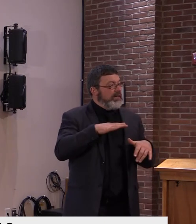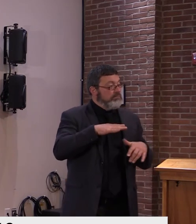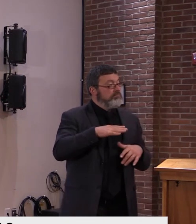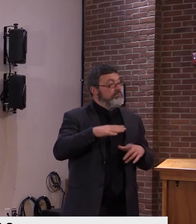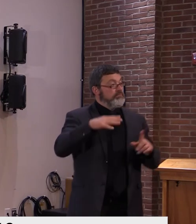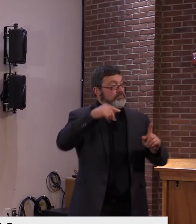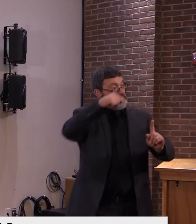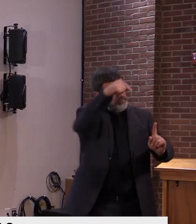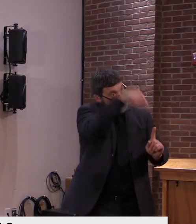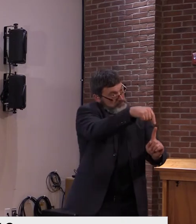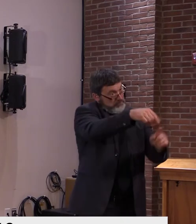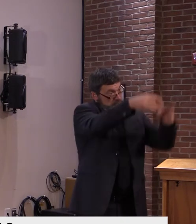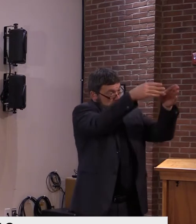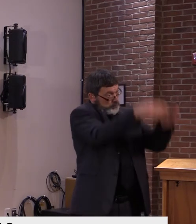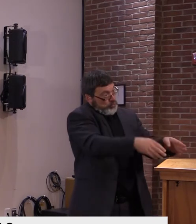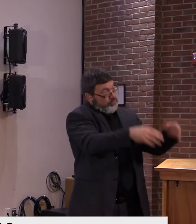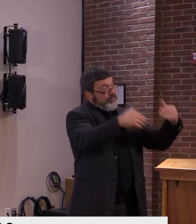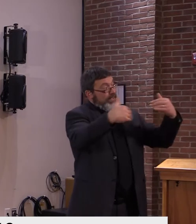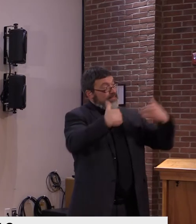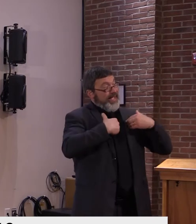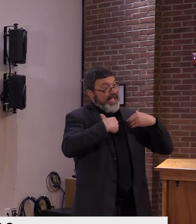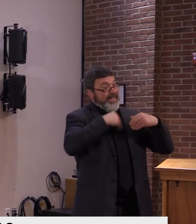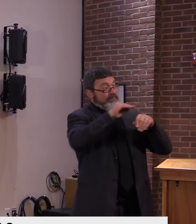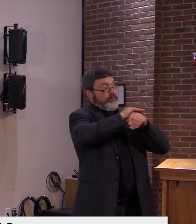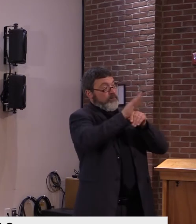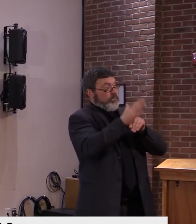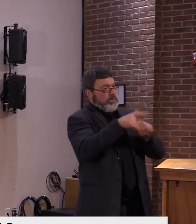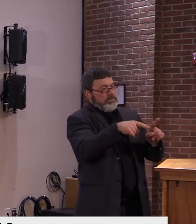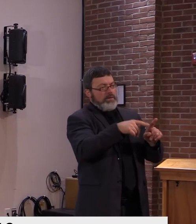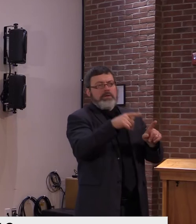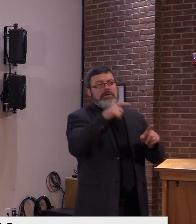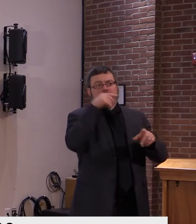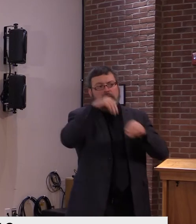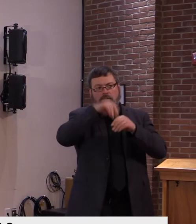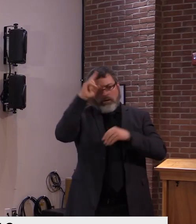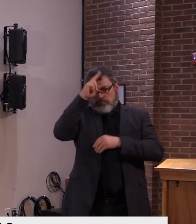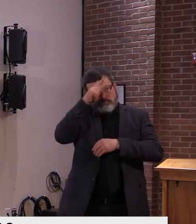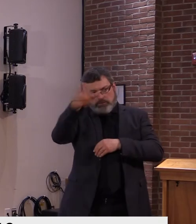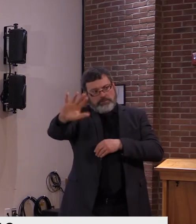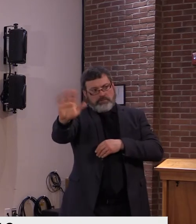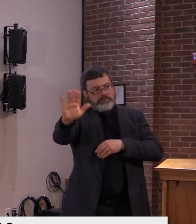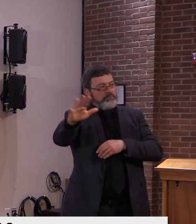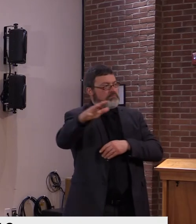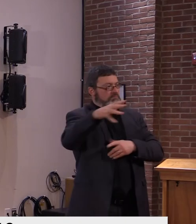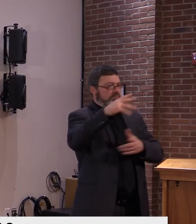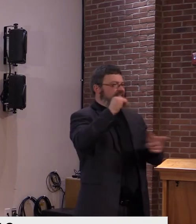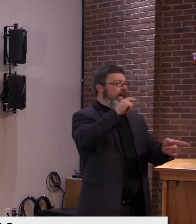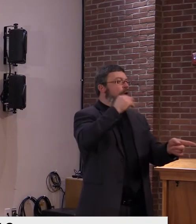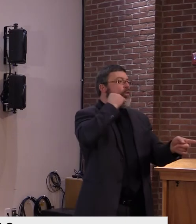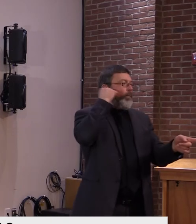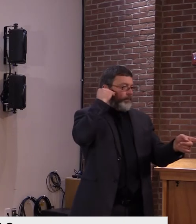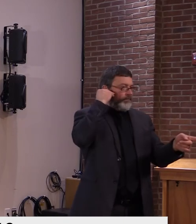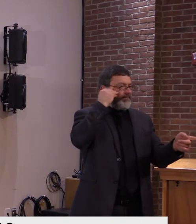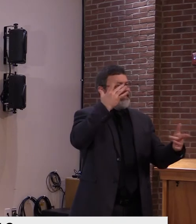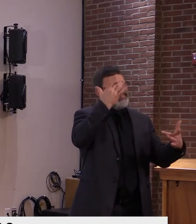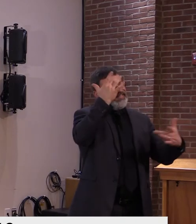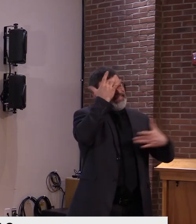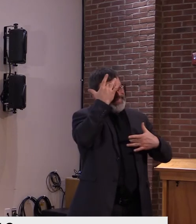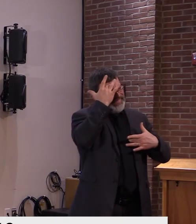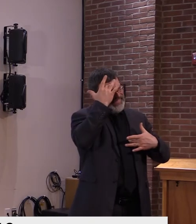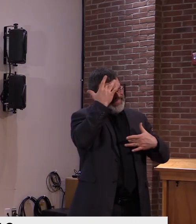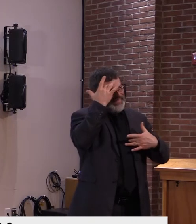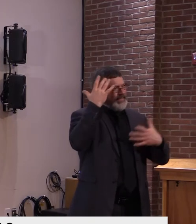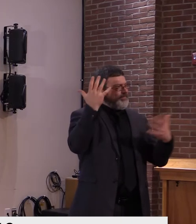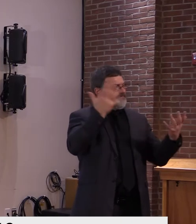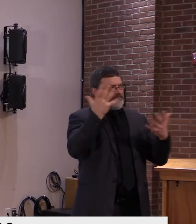hospital. And there is a significant study from the New England Journal that does support that to some degree, though there have